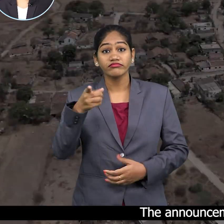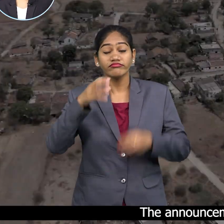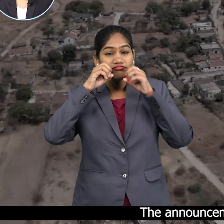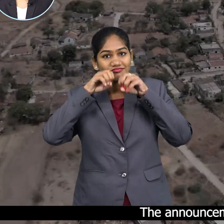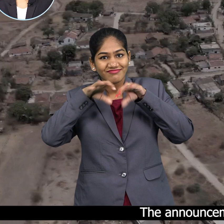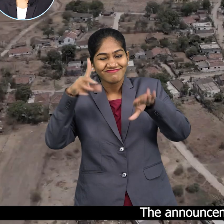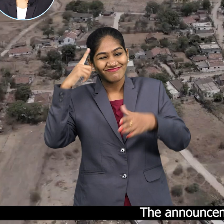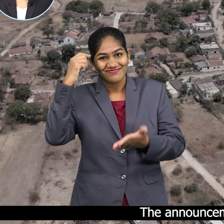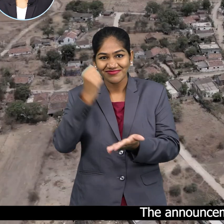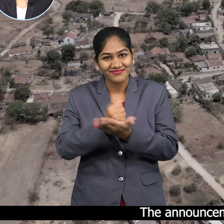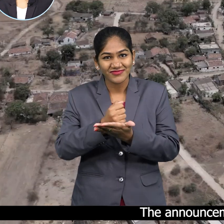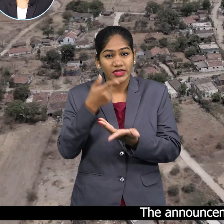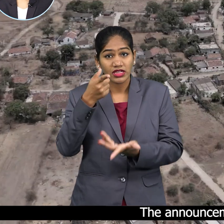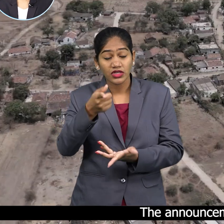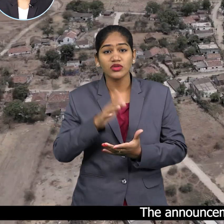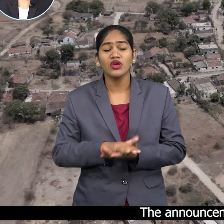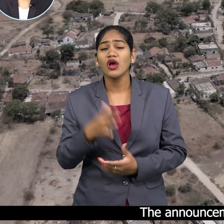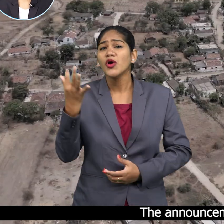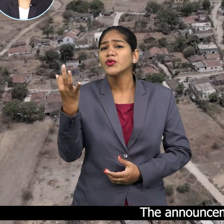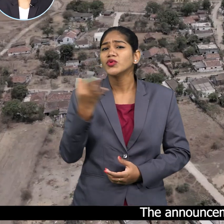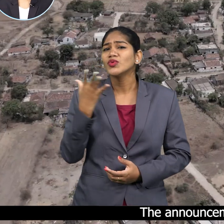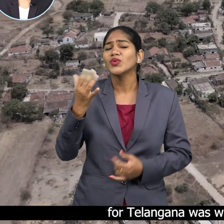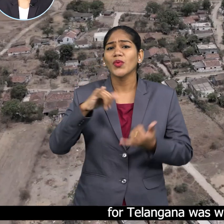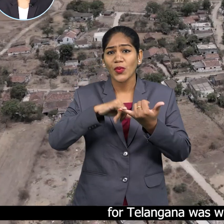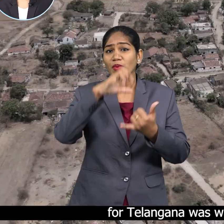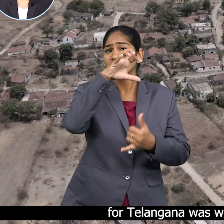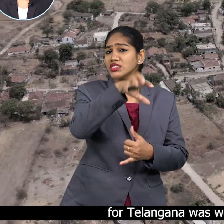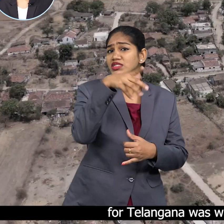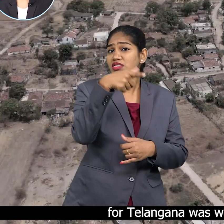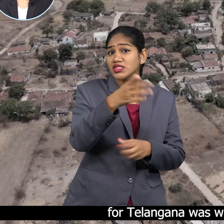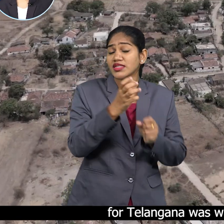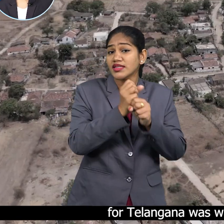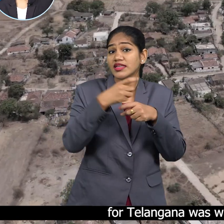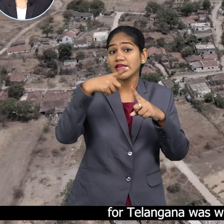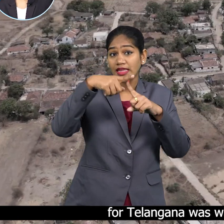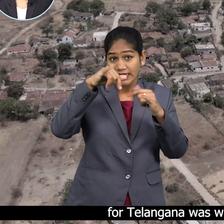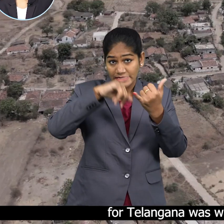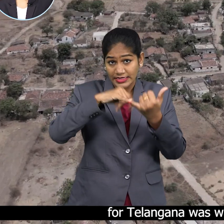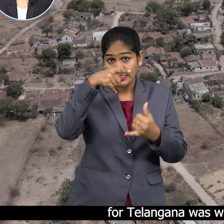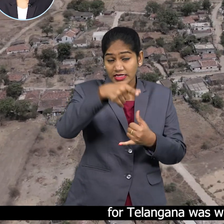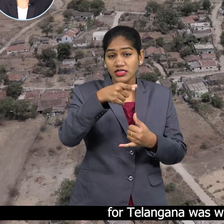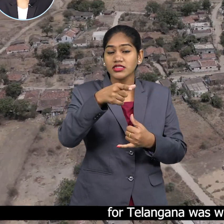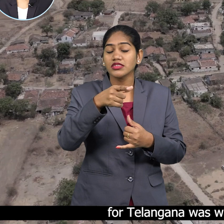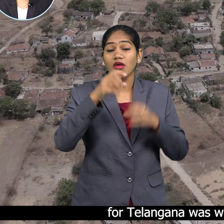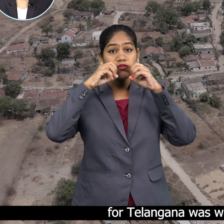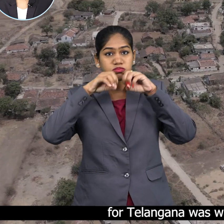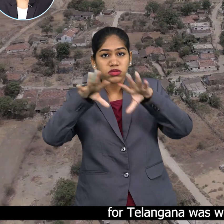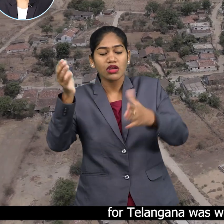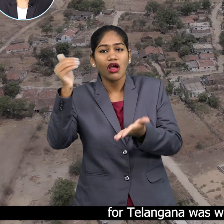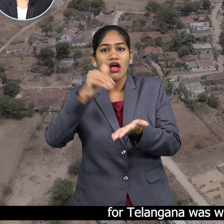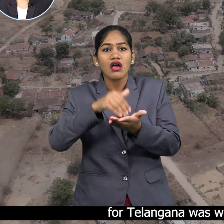the announcement of a new state for Telangana was withdrawn due to